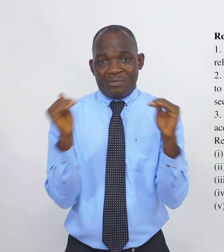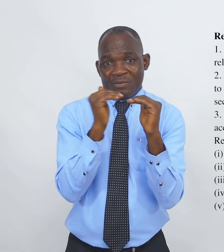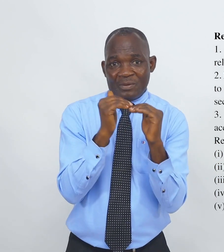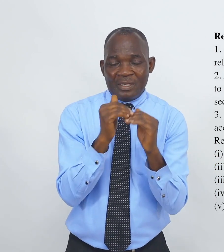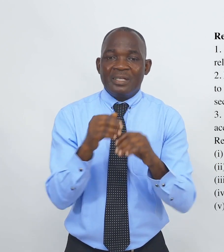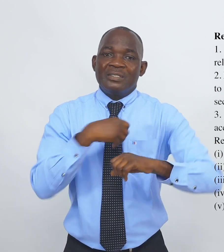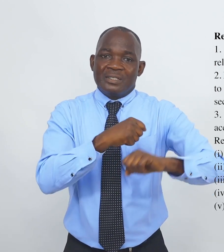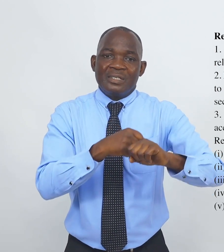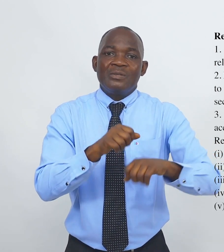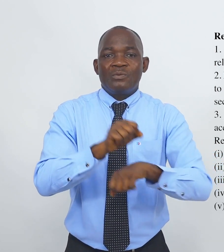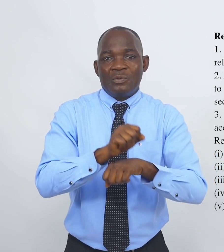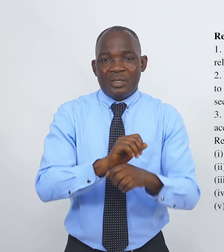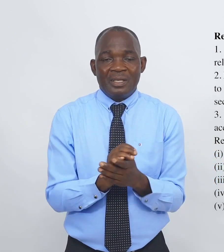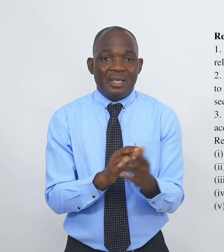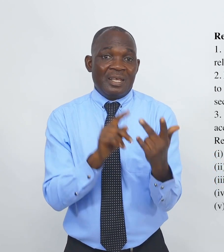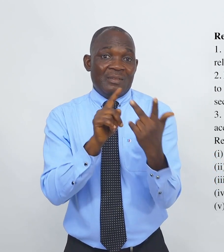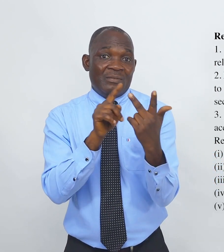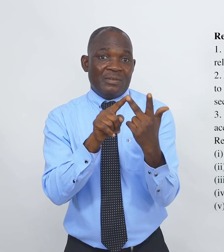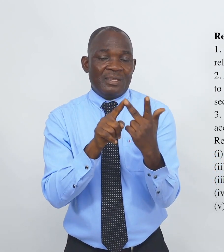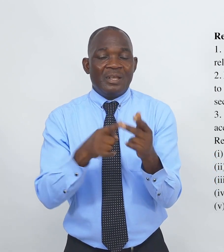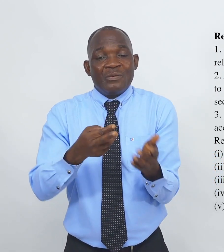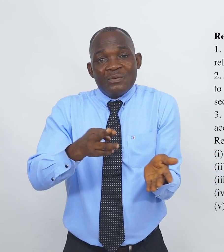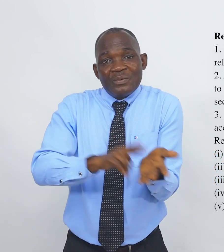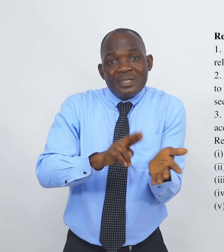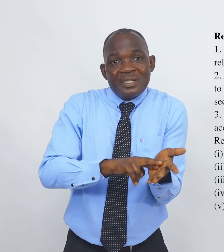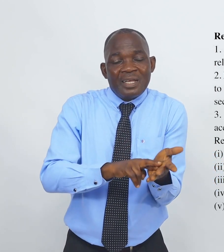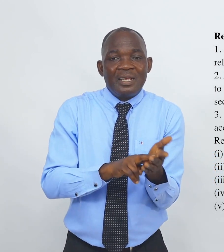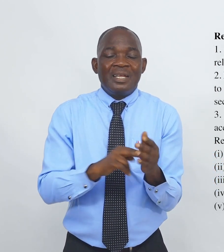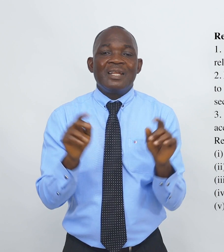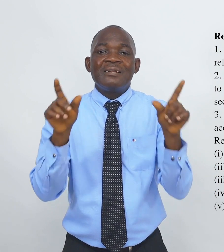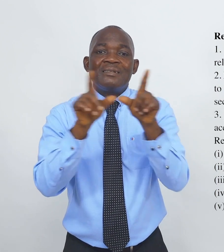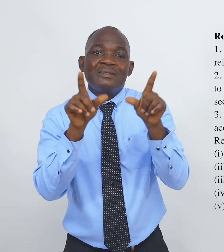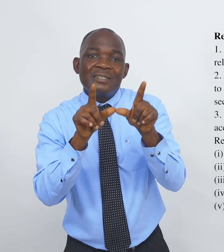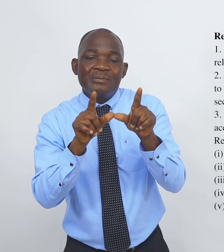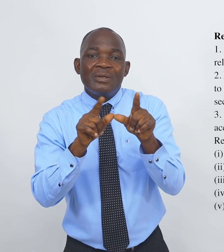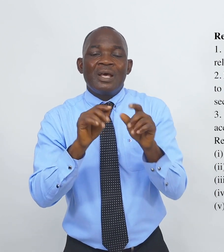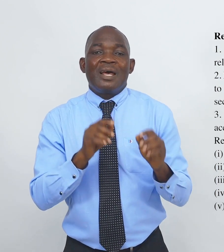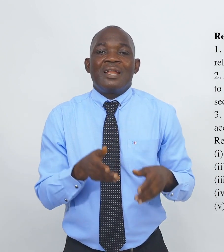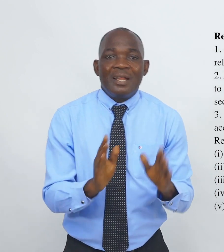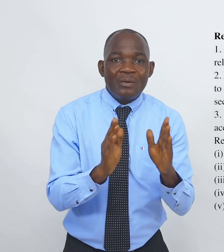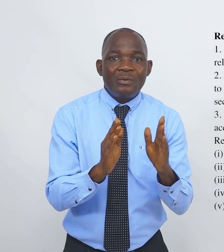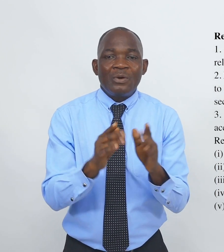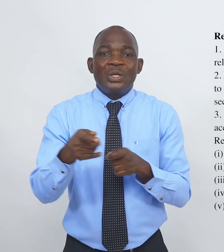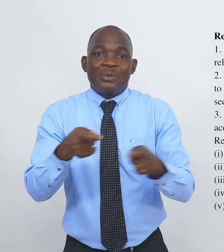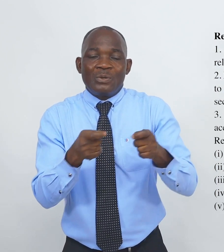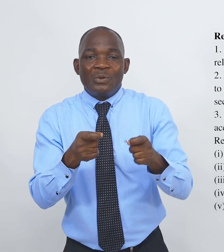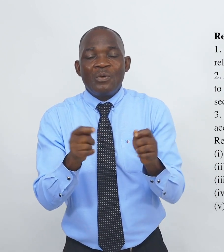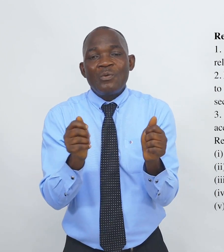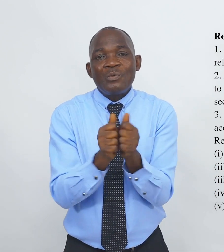in securities. 3. Register, license, authorize, or regulate in accordance with